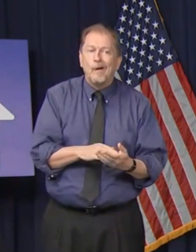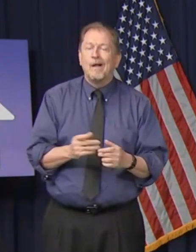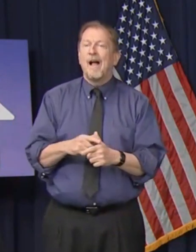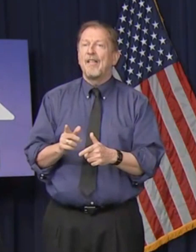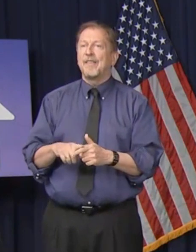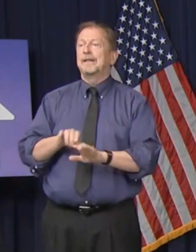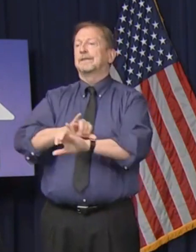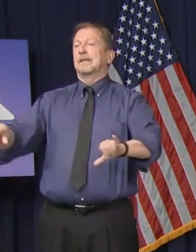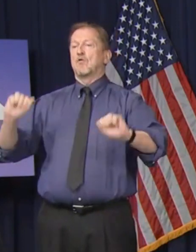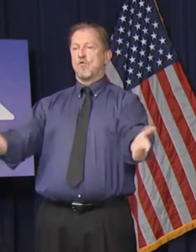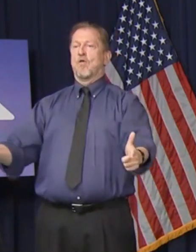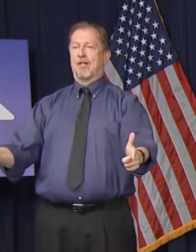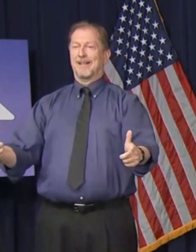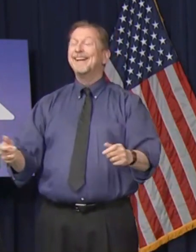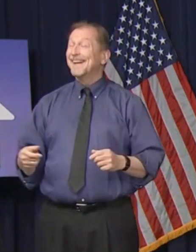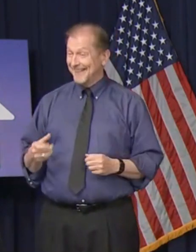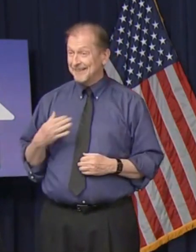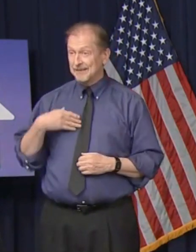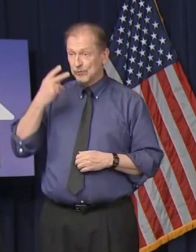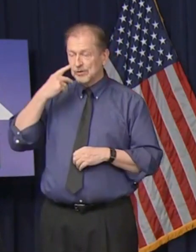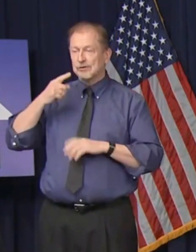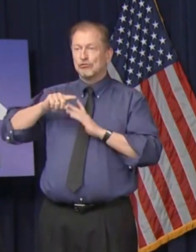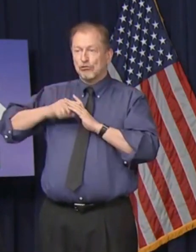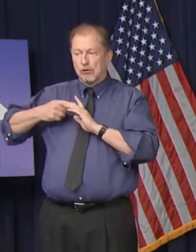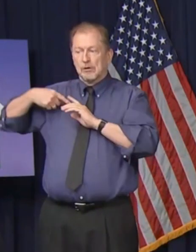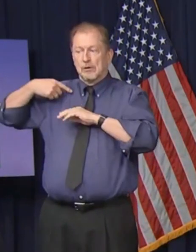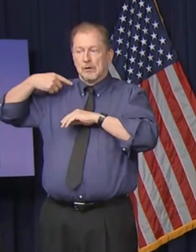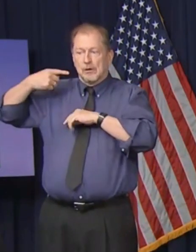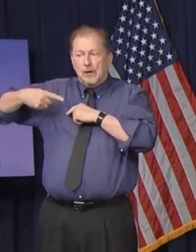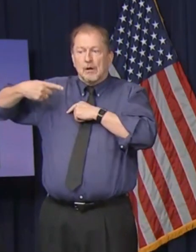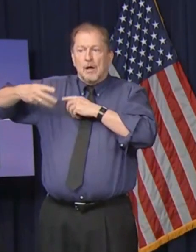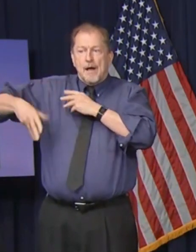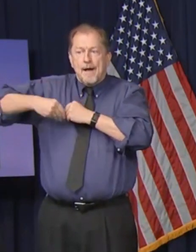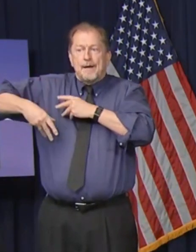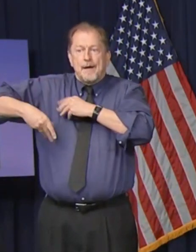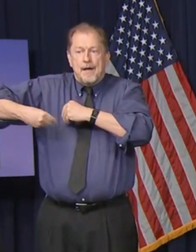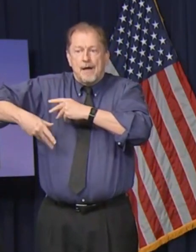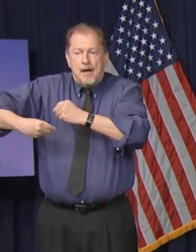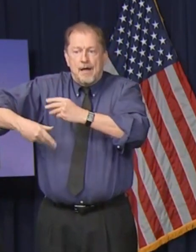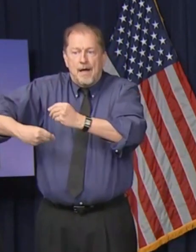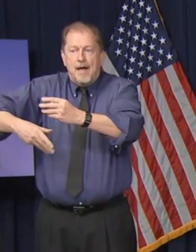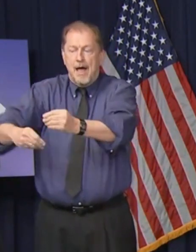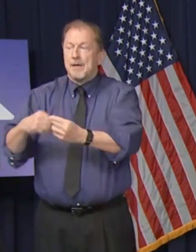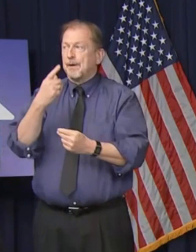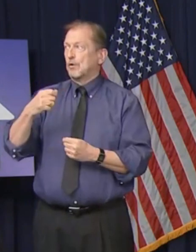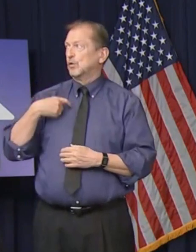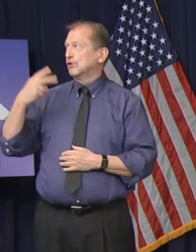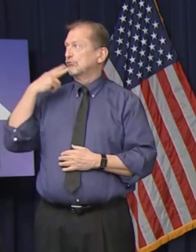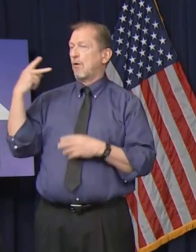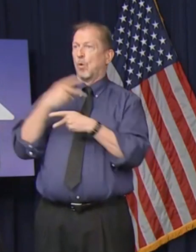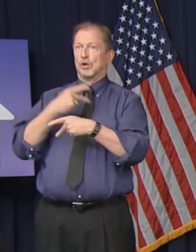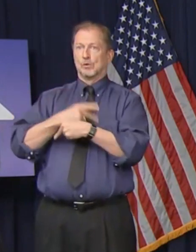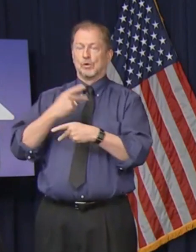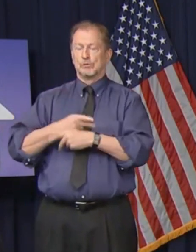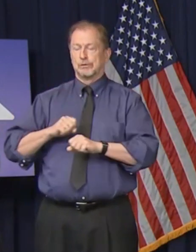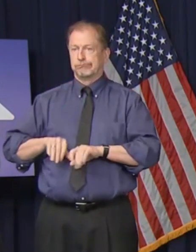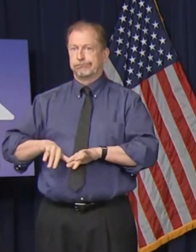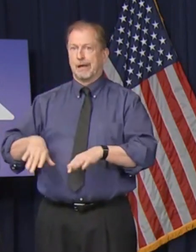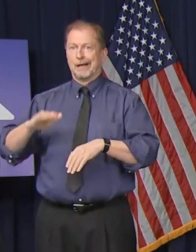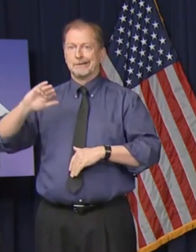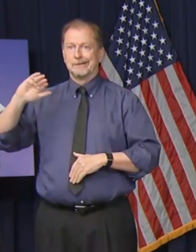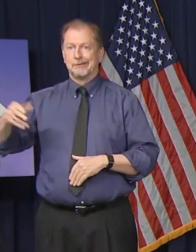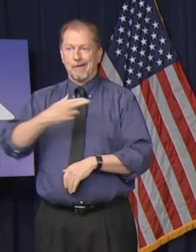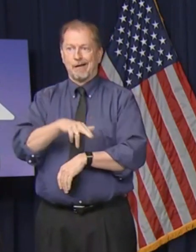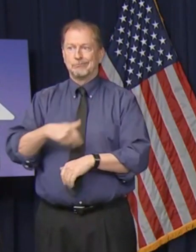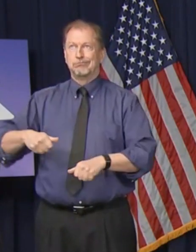we were dealing with something that was seemingly going to overtake the healthcare system and going to make people